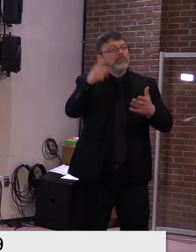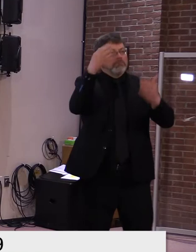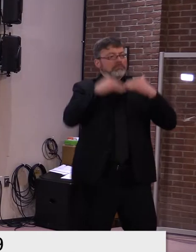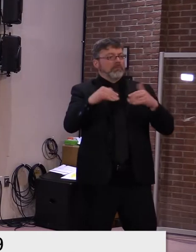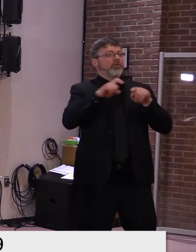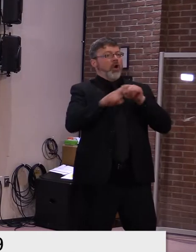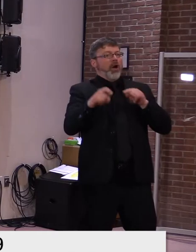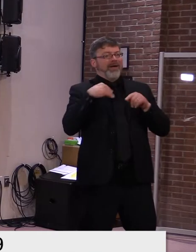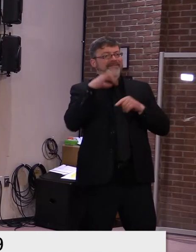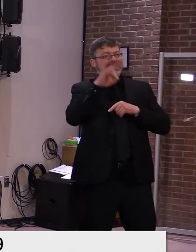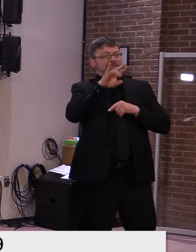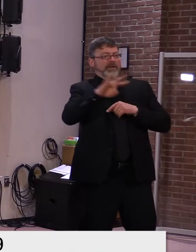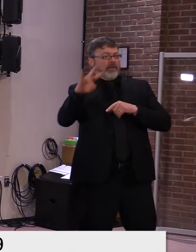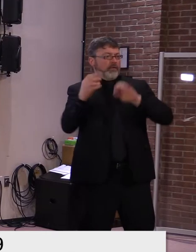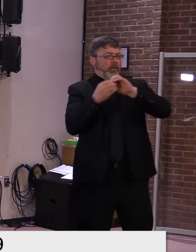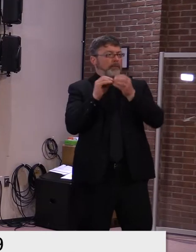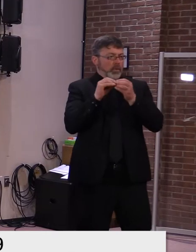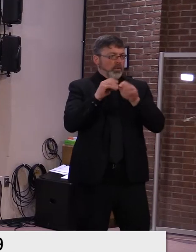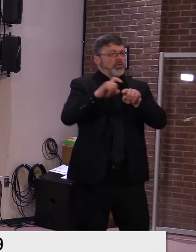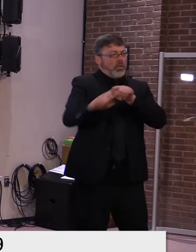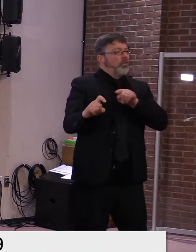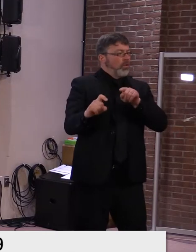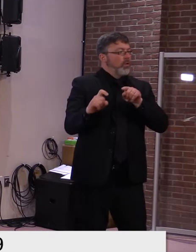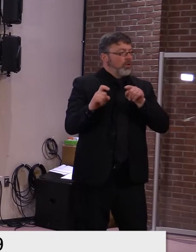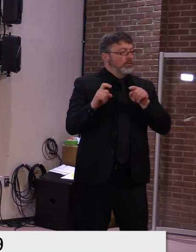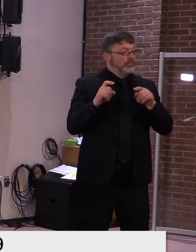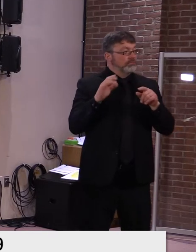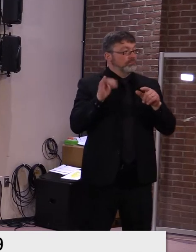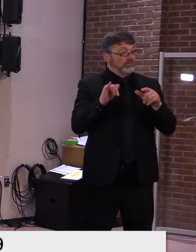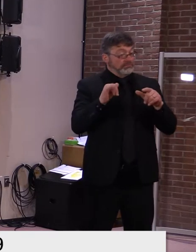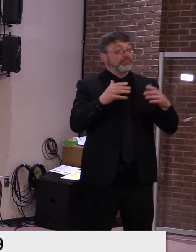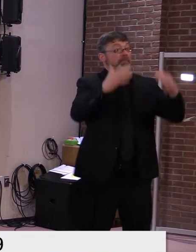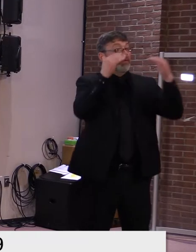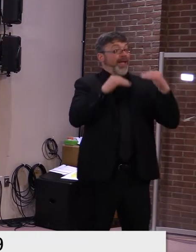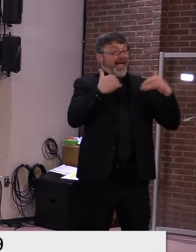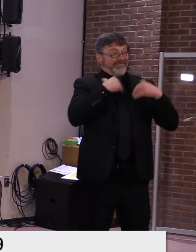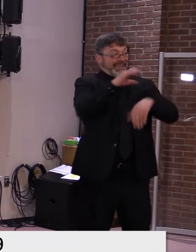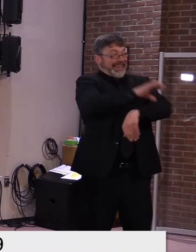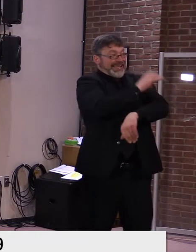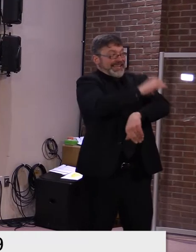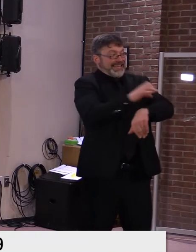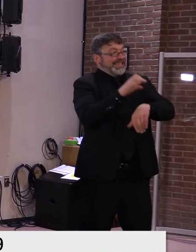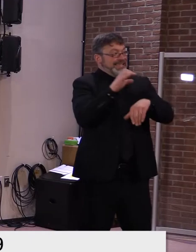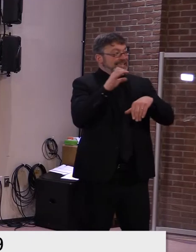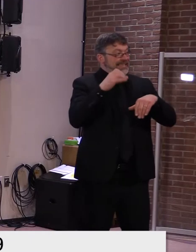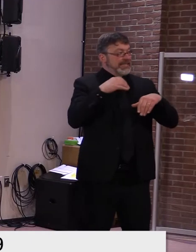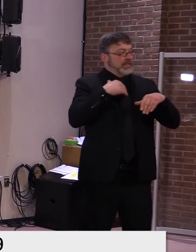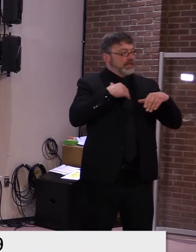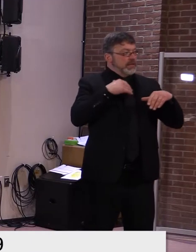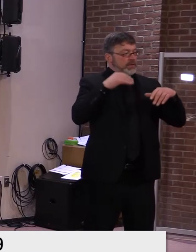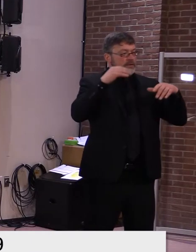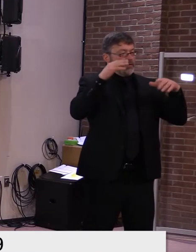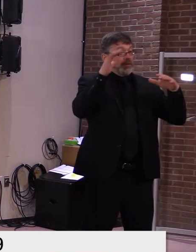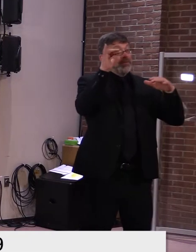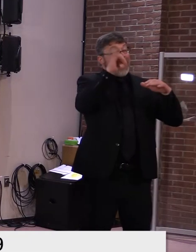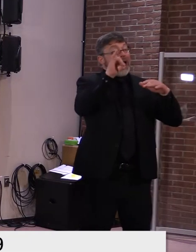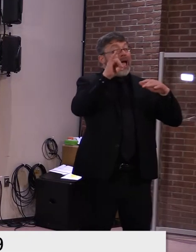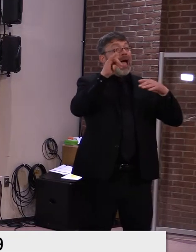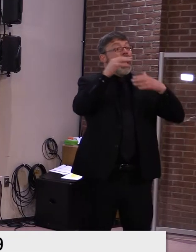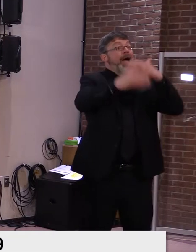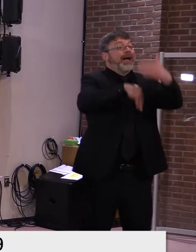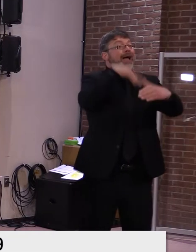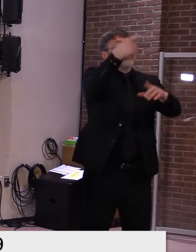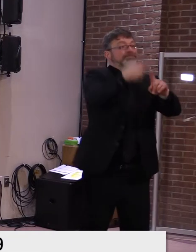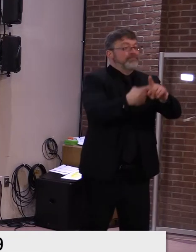855-722-7878. Educator clinics will be phased out in early April as they will become eligible for